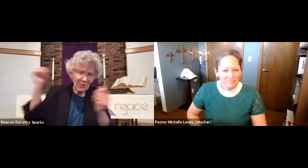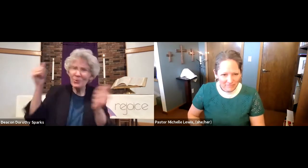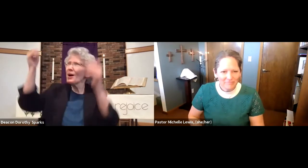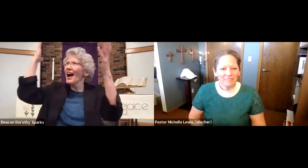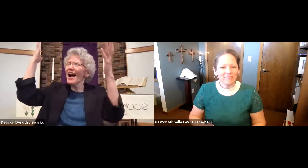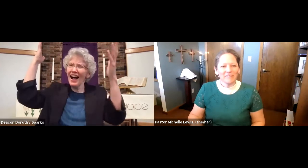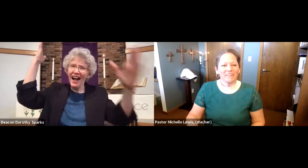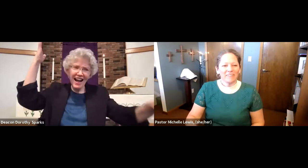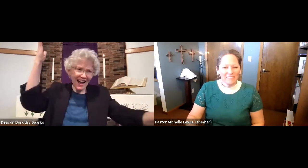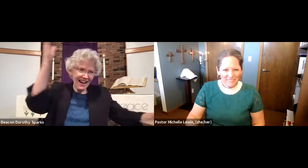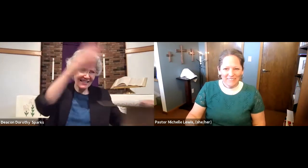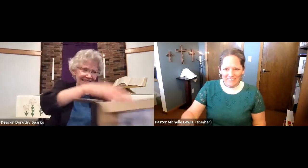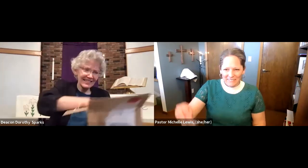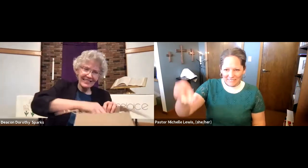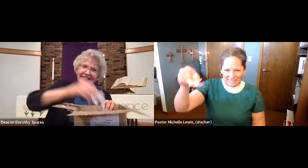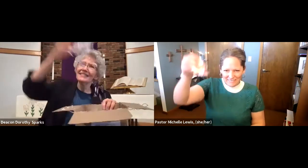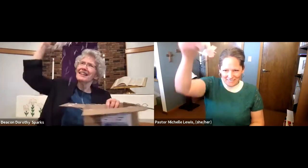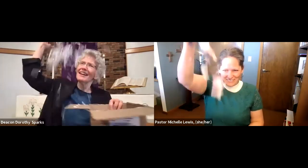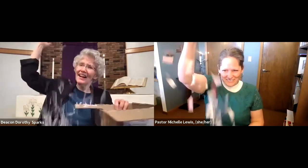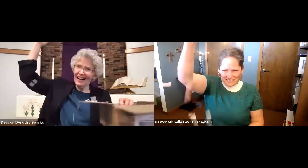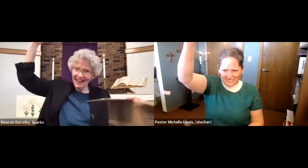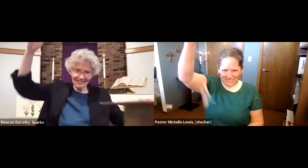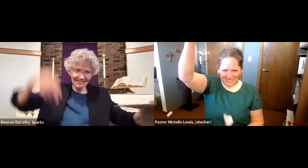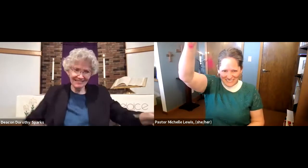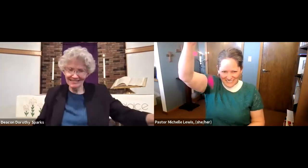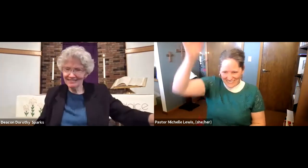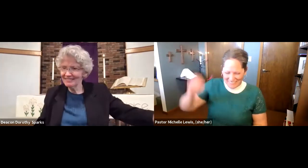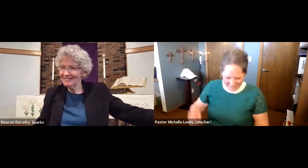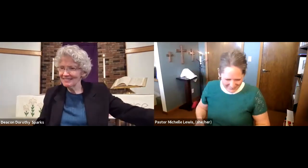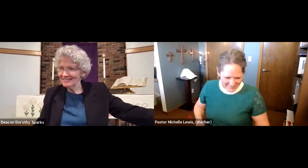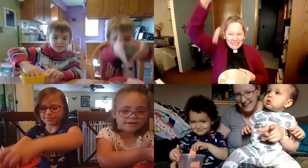Congregation, let our praises ring. Alleluia.